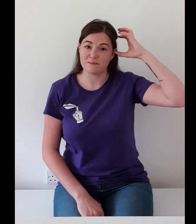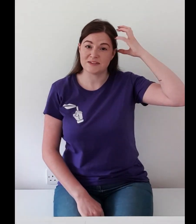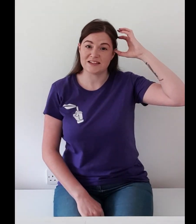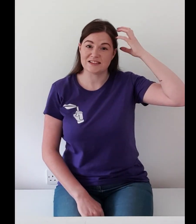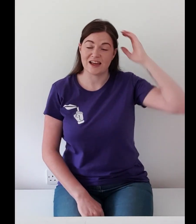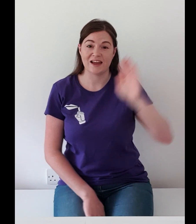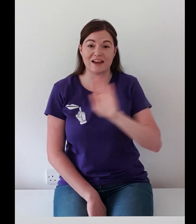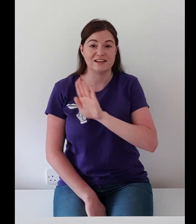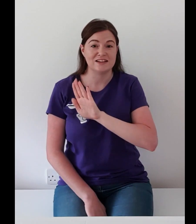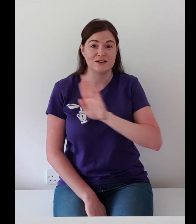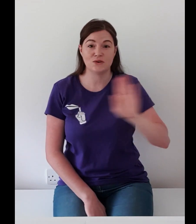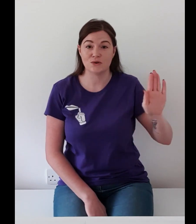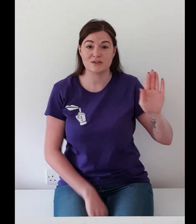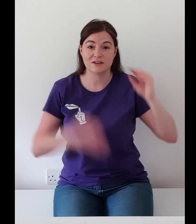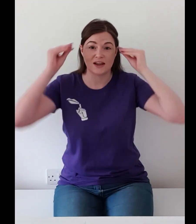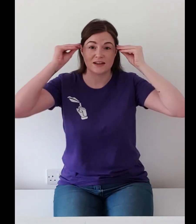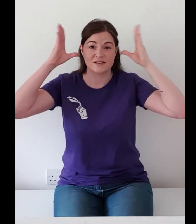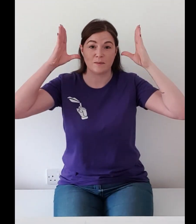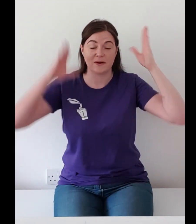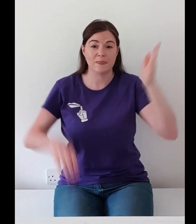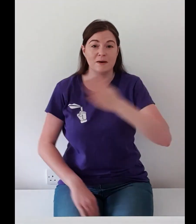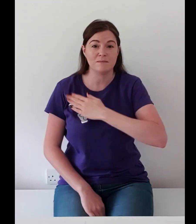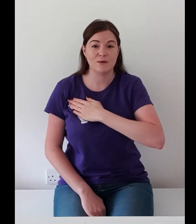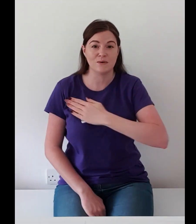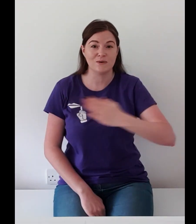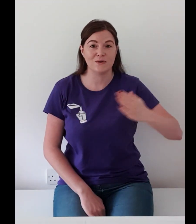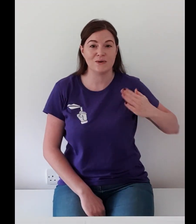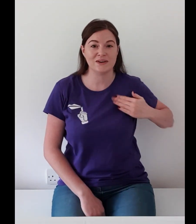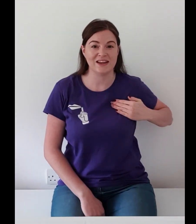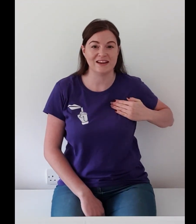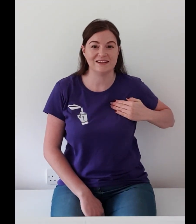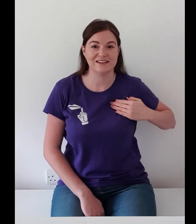bumped his head, he couldn't get up in the morning.